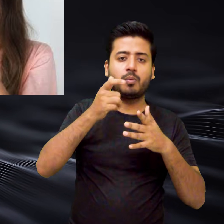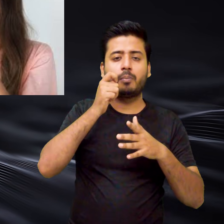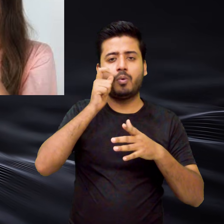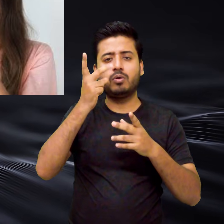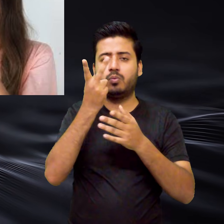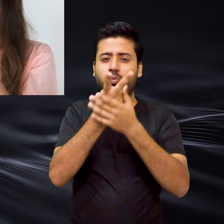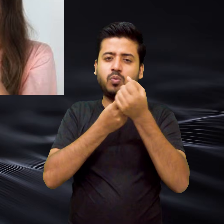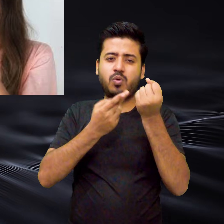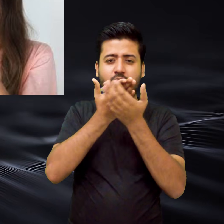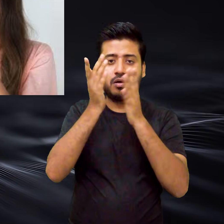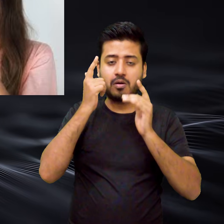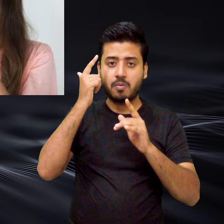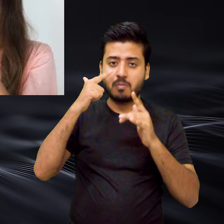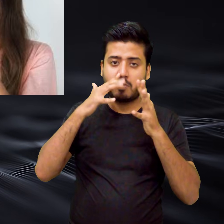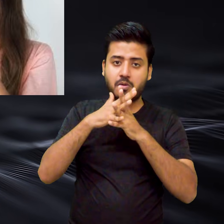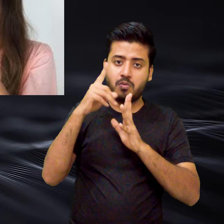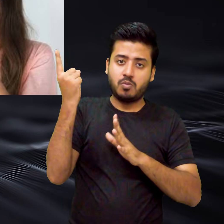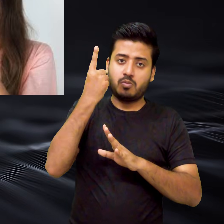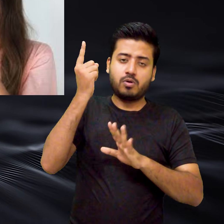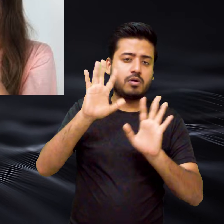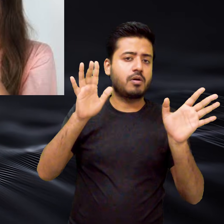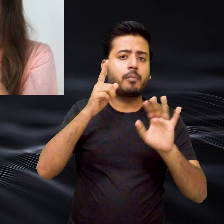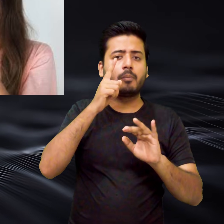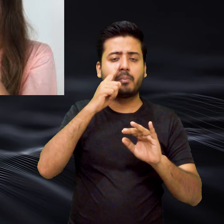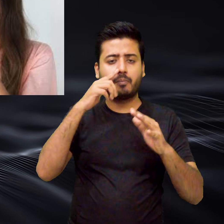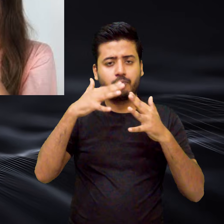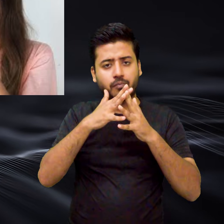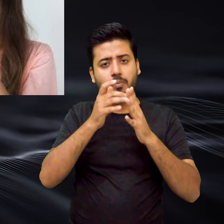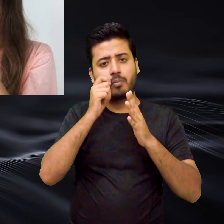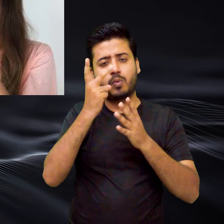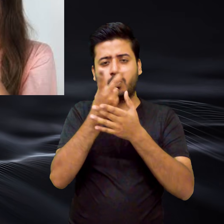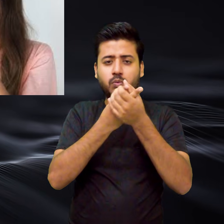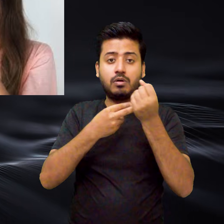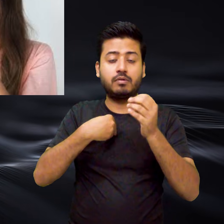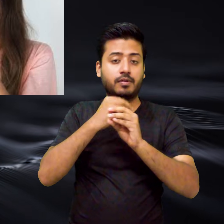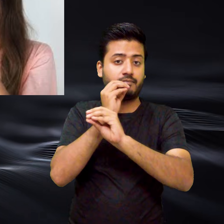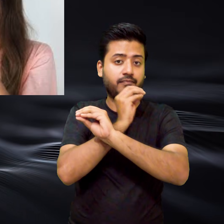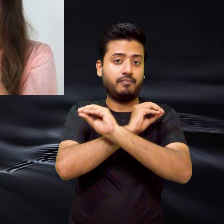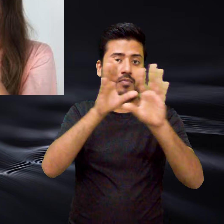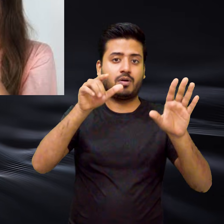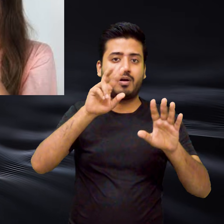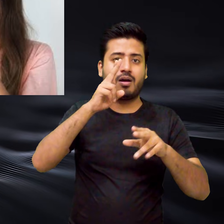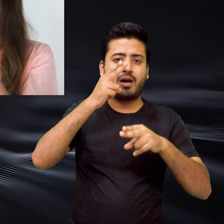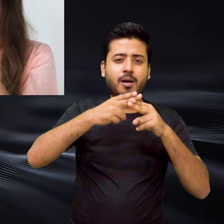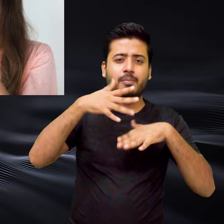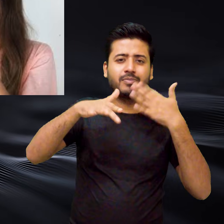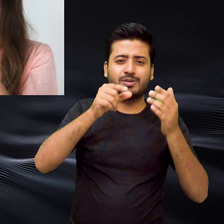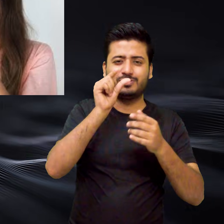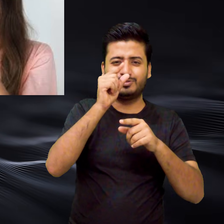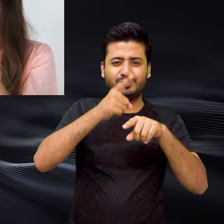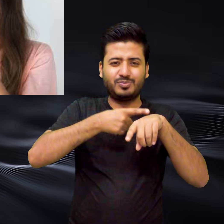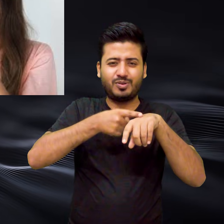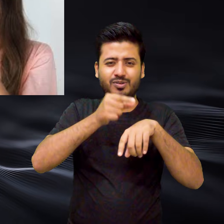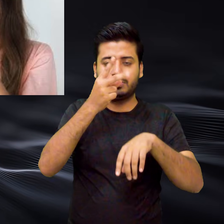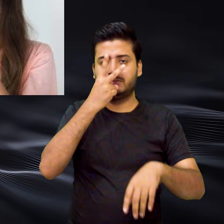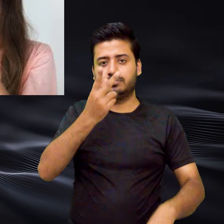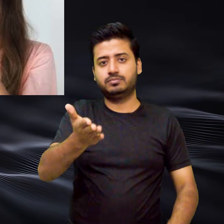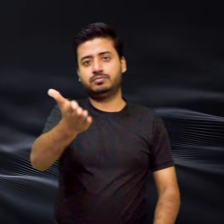rich in nutrients such as vitamin E, biotin, and omega fatty acids, which contribute to improved overall hair and